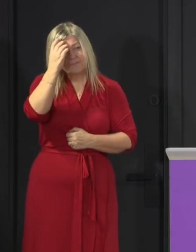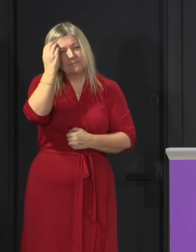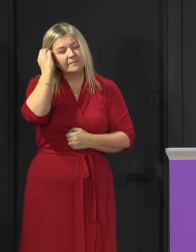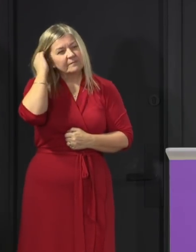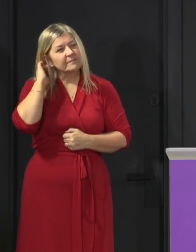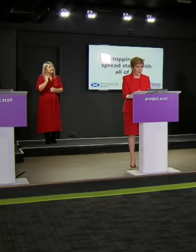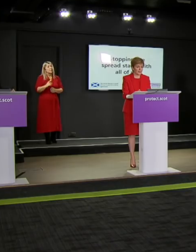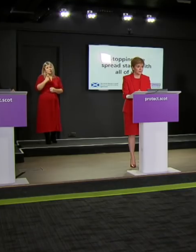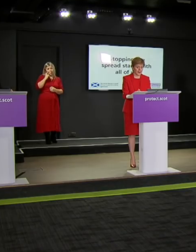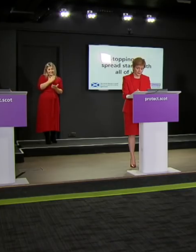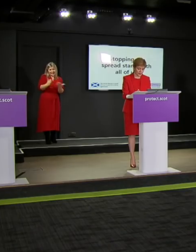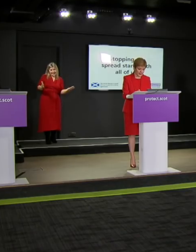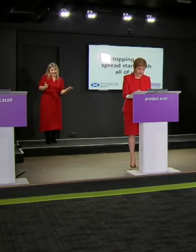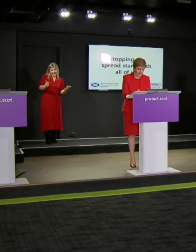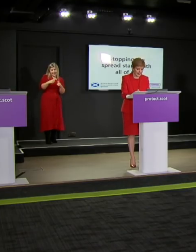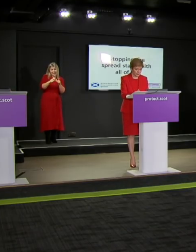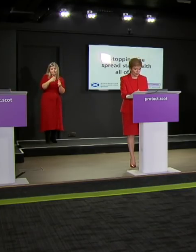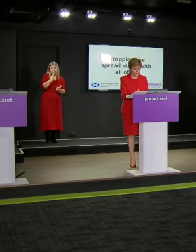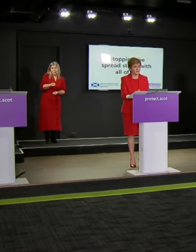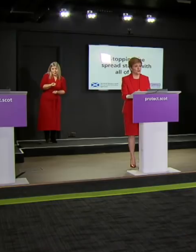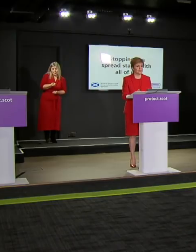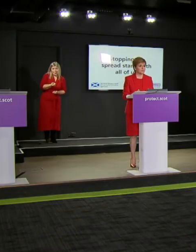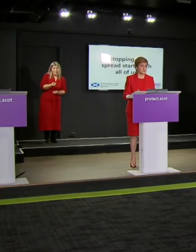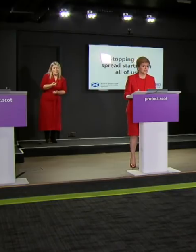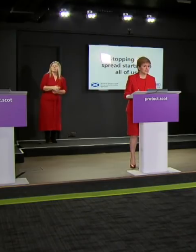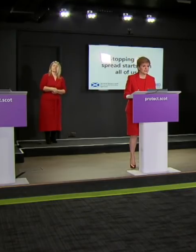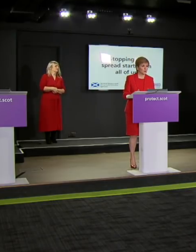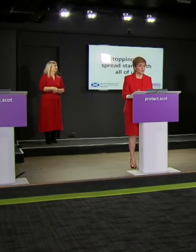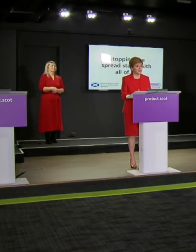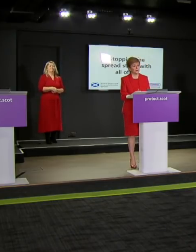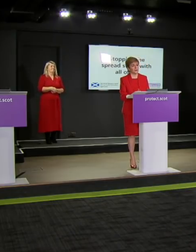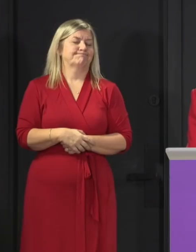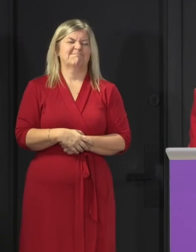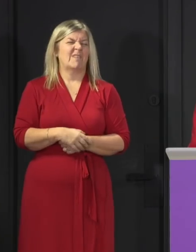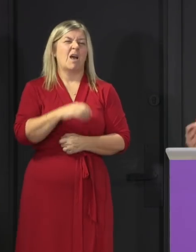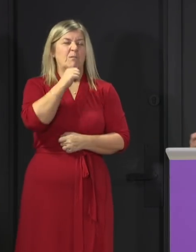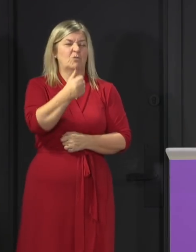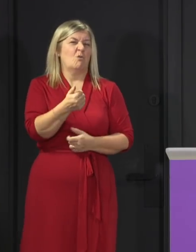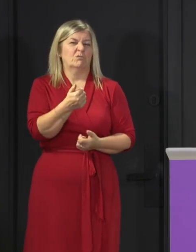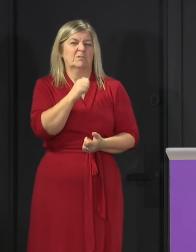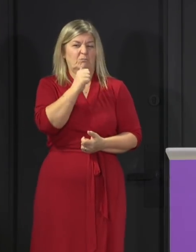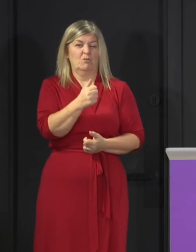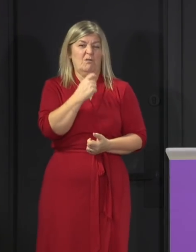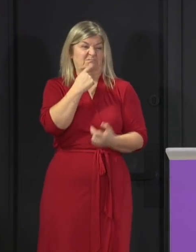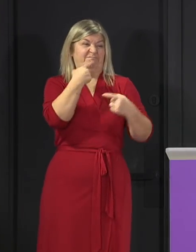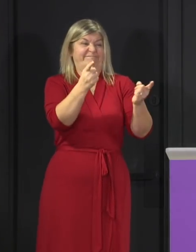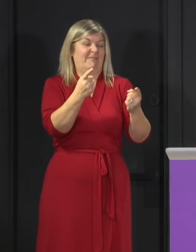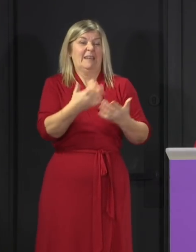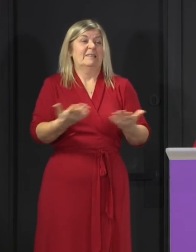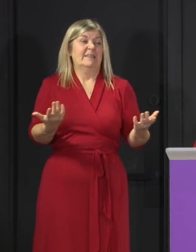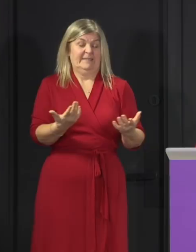Then Edinburgh will not be going down to tier 2 tomorrow. I'm not giving you a particular steer one way or the other. I'm setting out the factors we take account